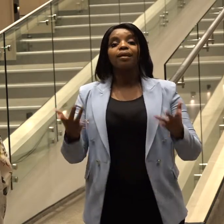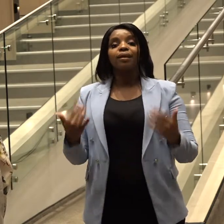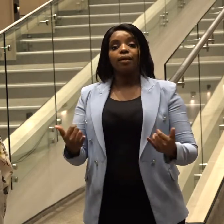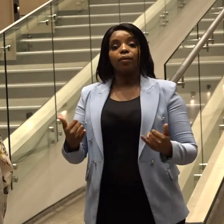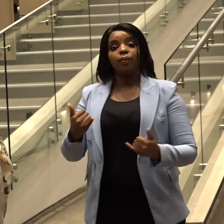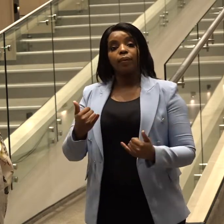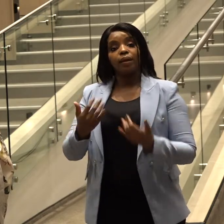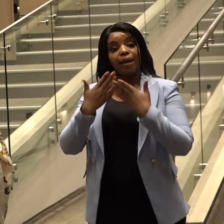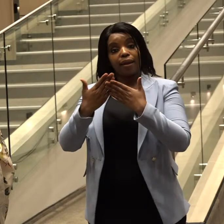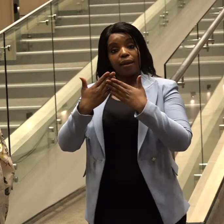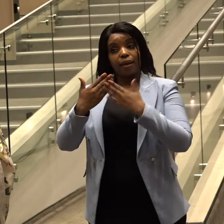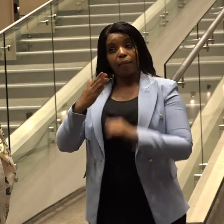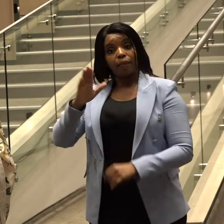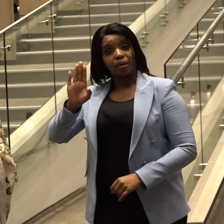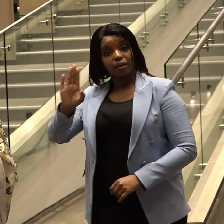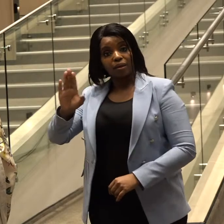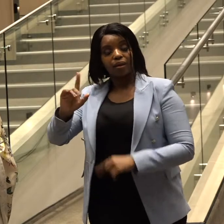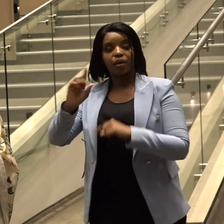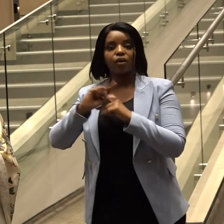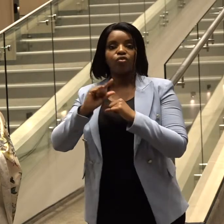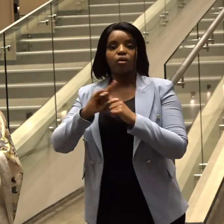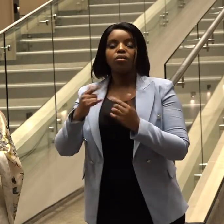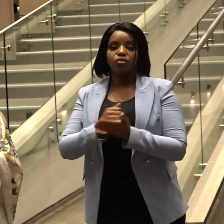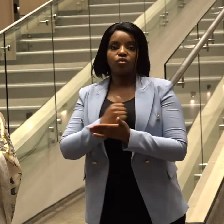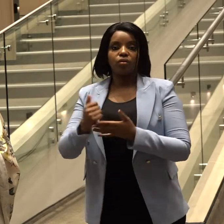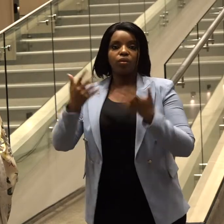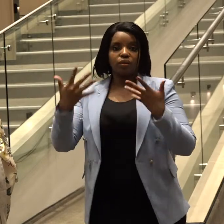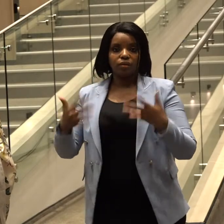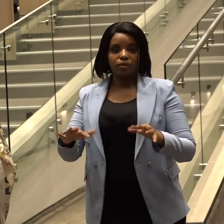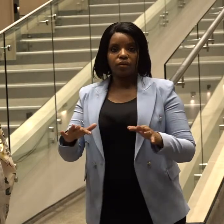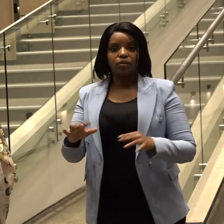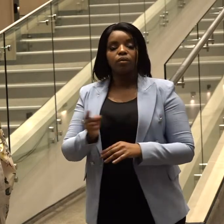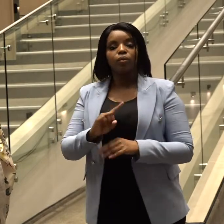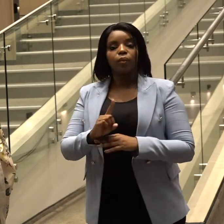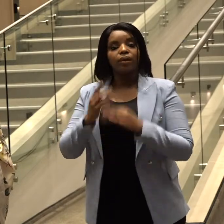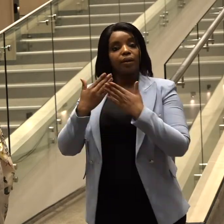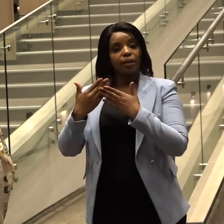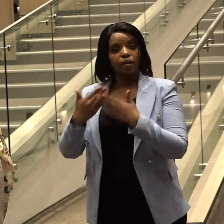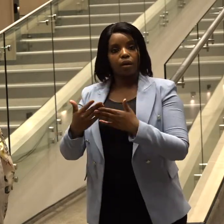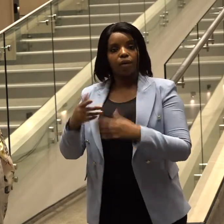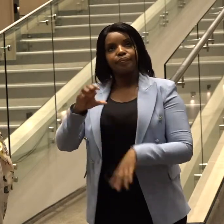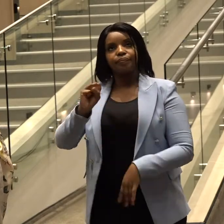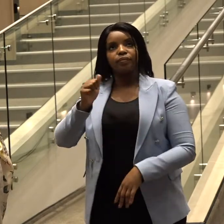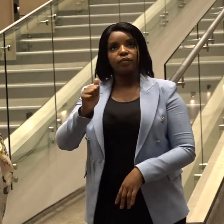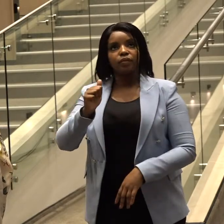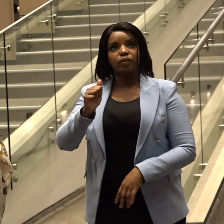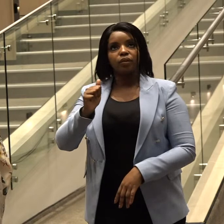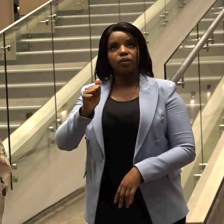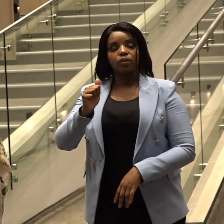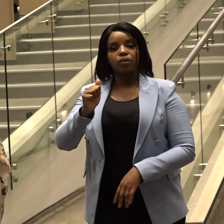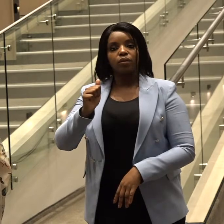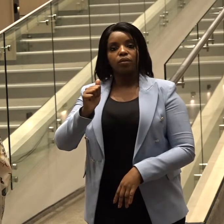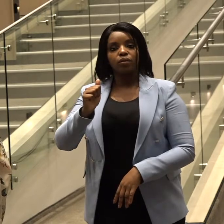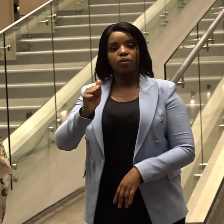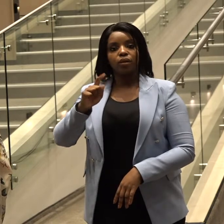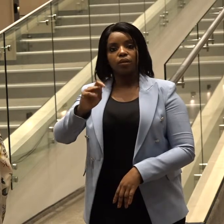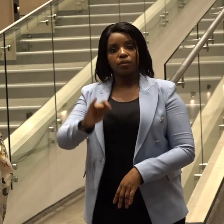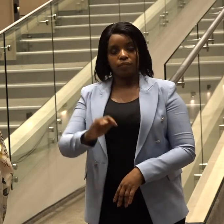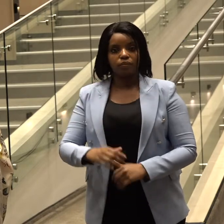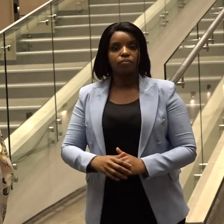registered with the transport education um training Authority according to